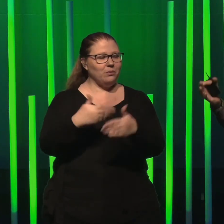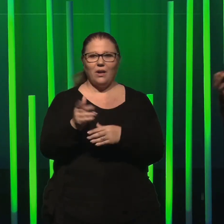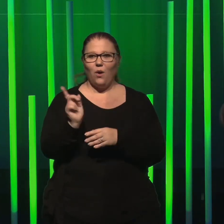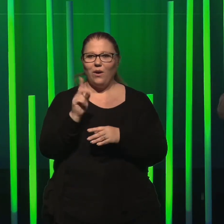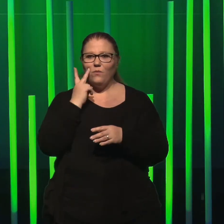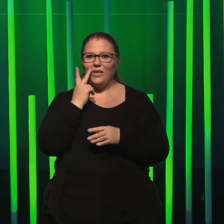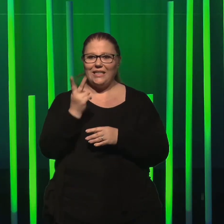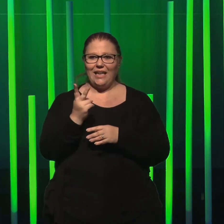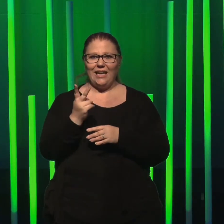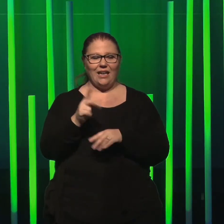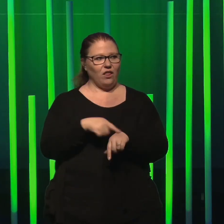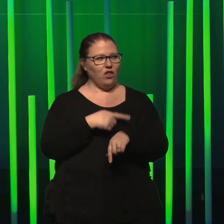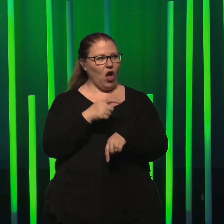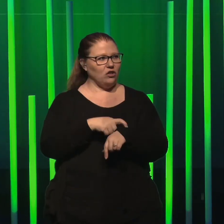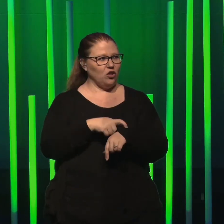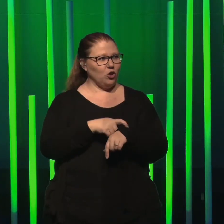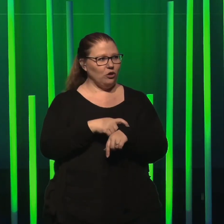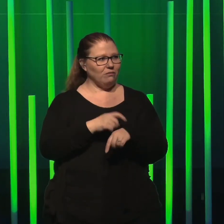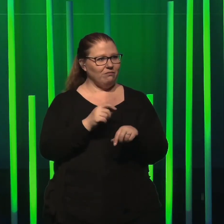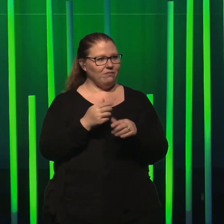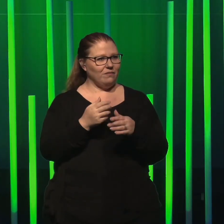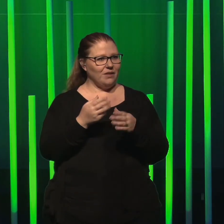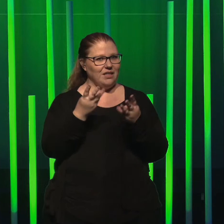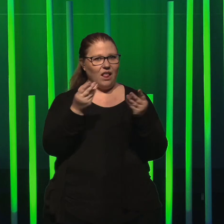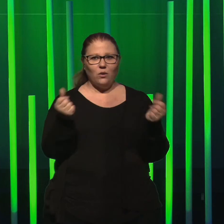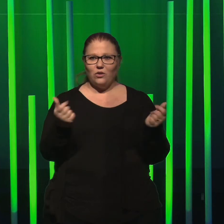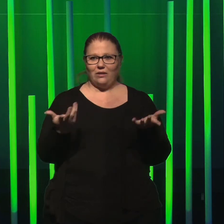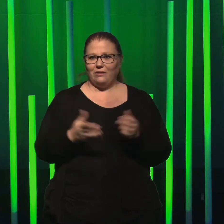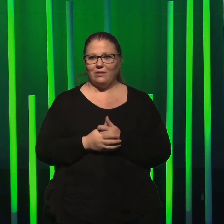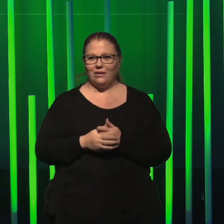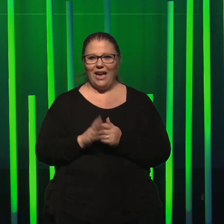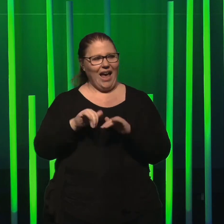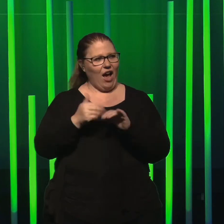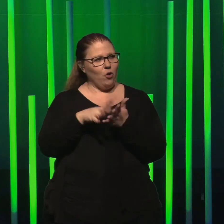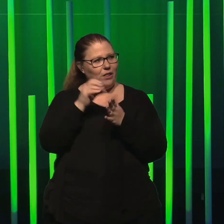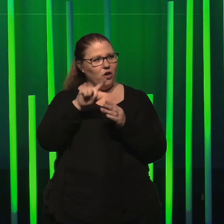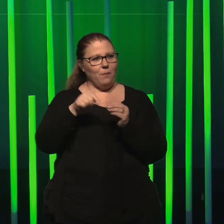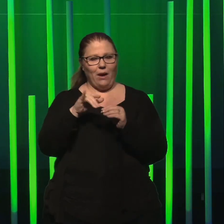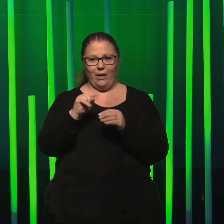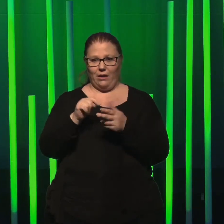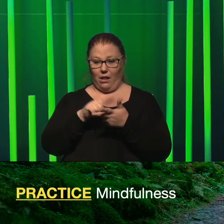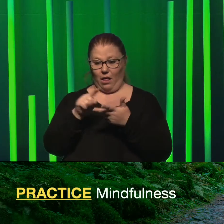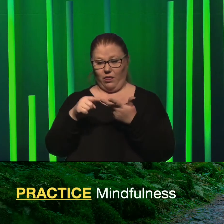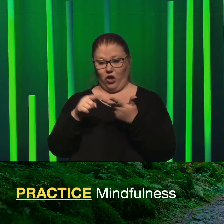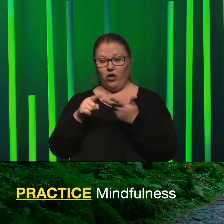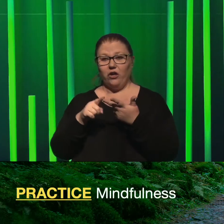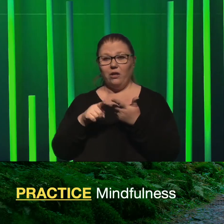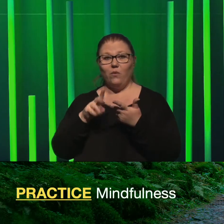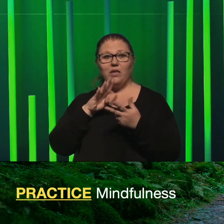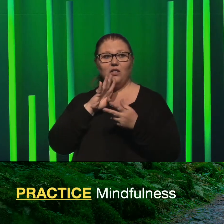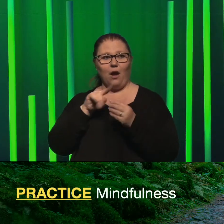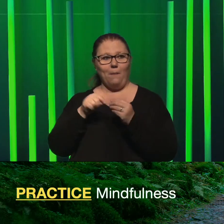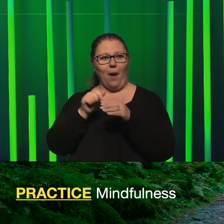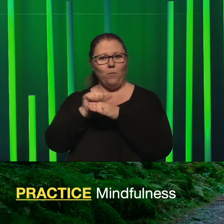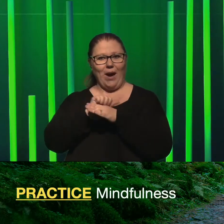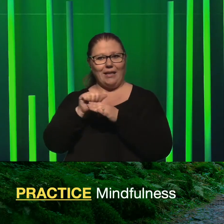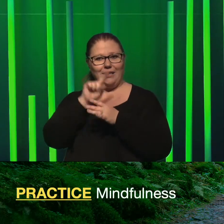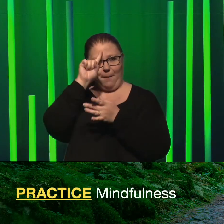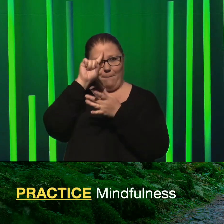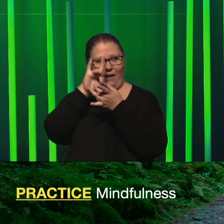long-term, how do we learn about these things, right? Okay, so that's the second week. third week, we're going to talk about practicing